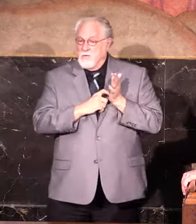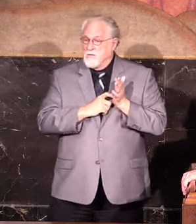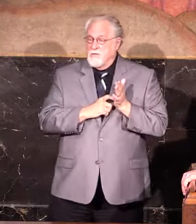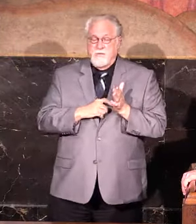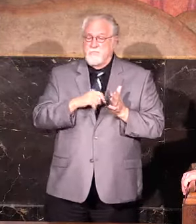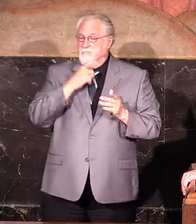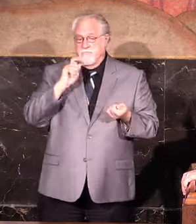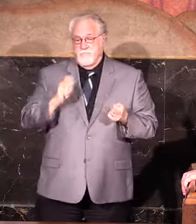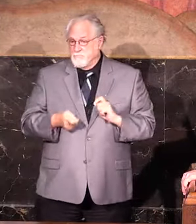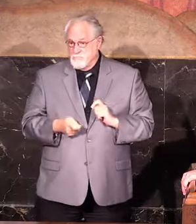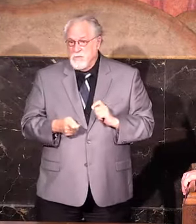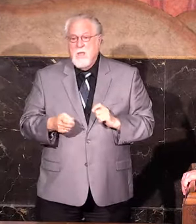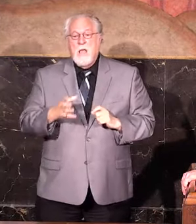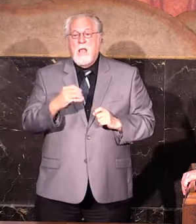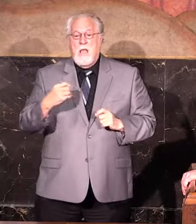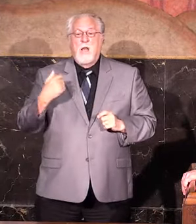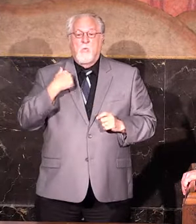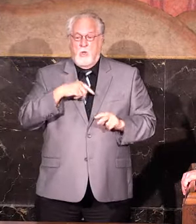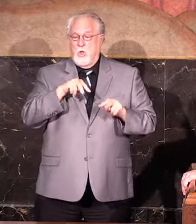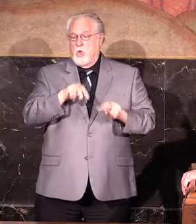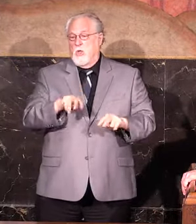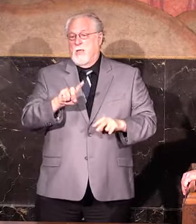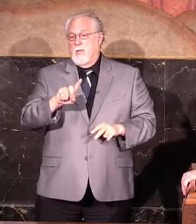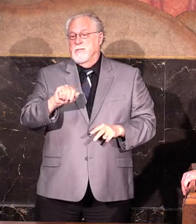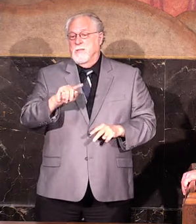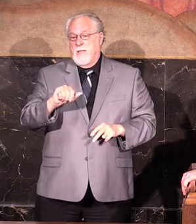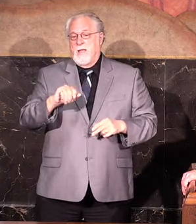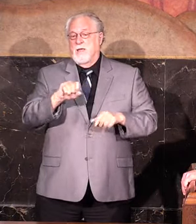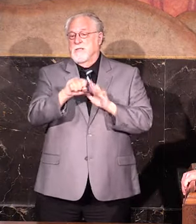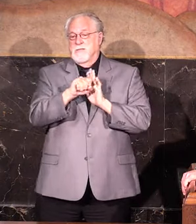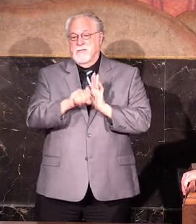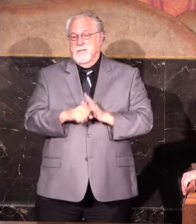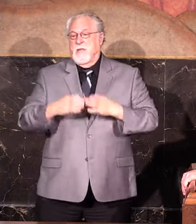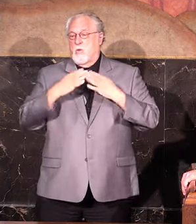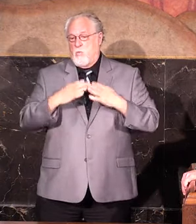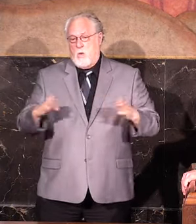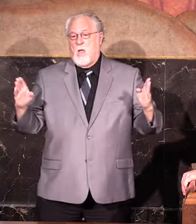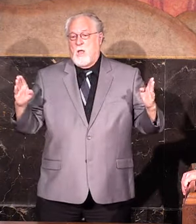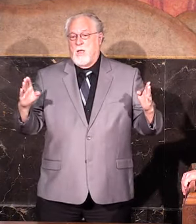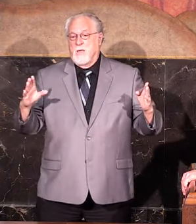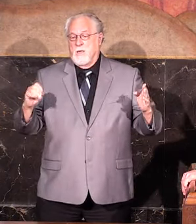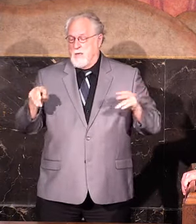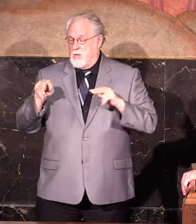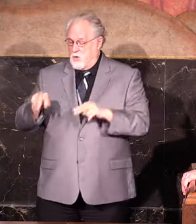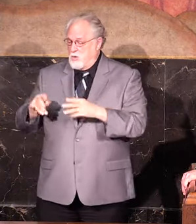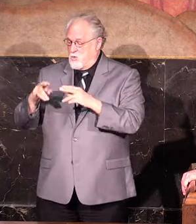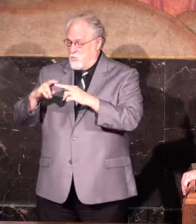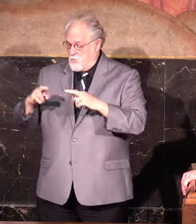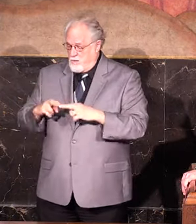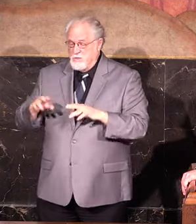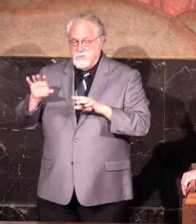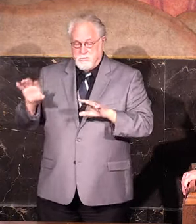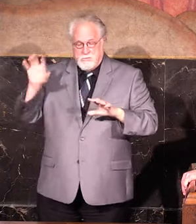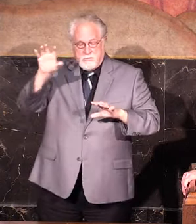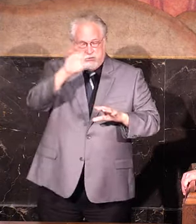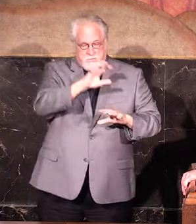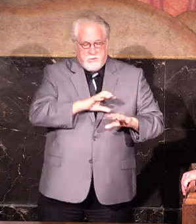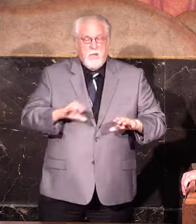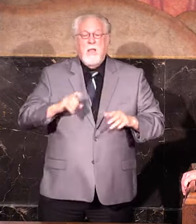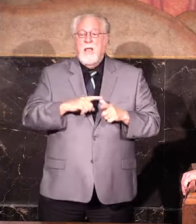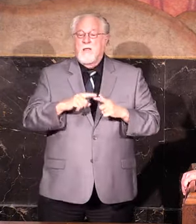changed. And we're going to look at that data statewide. We're going to look at it by region. And I will